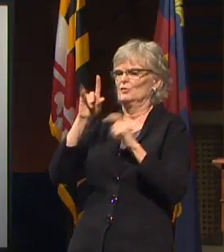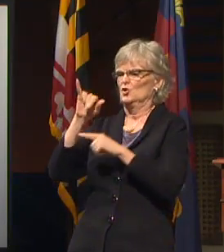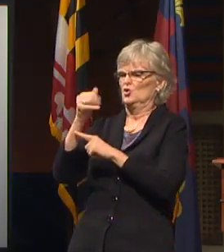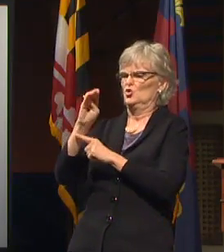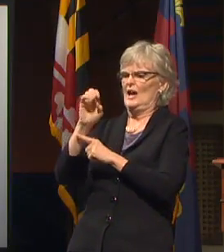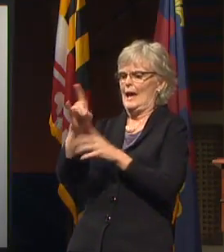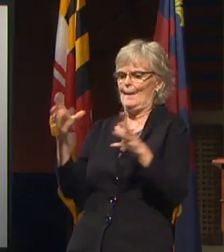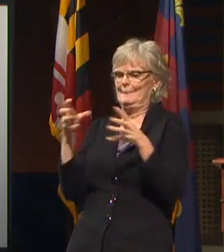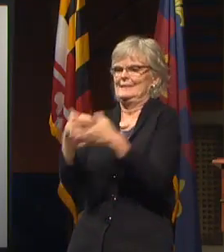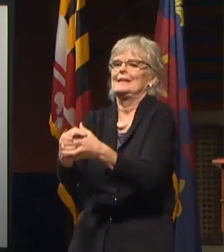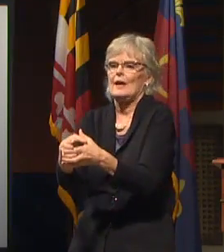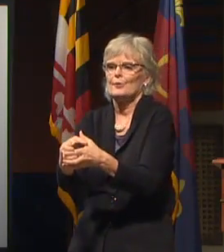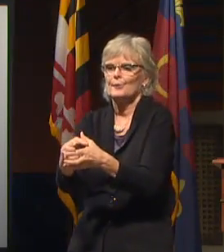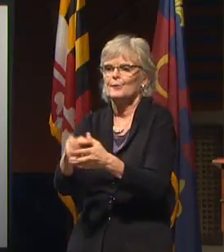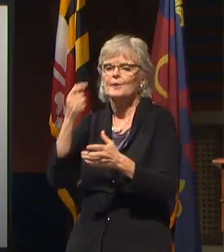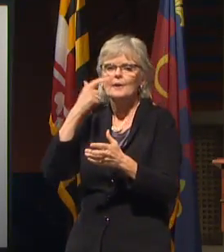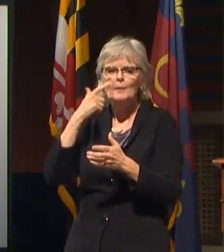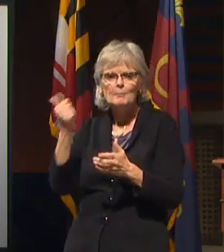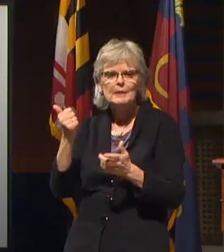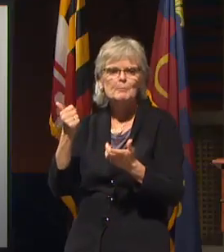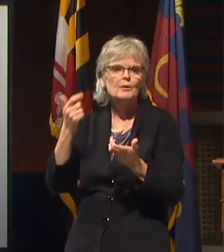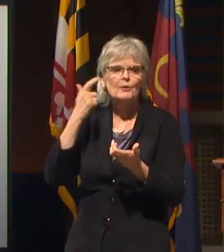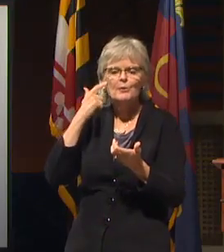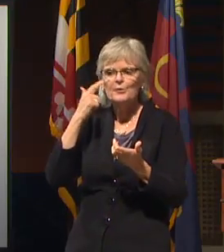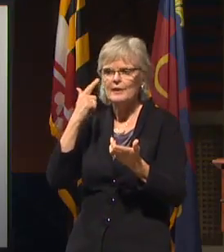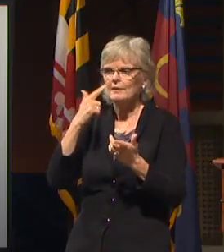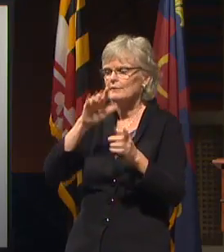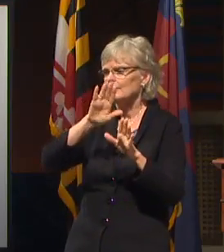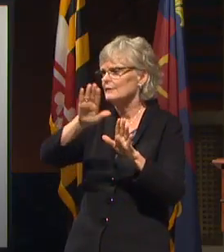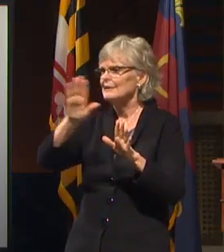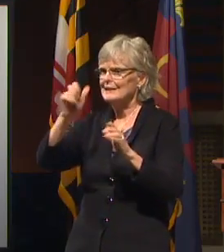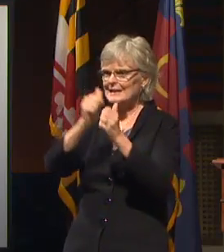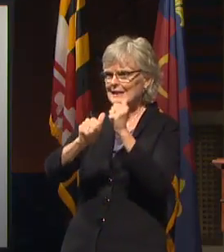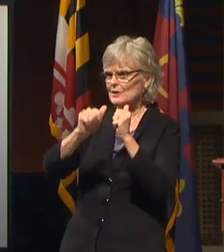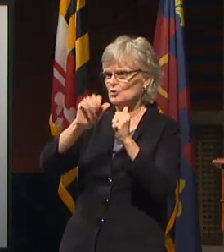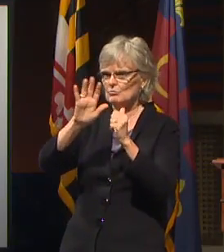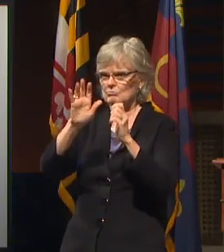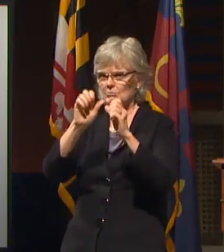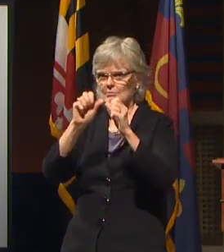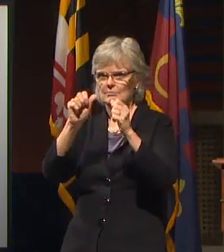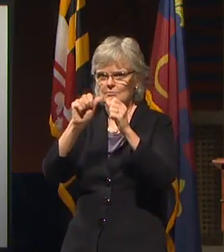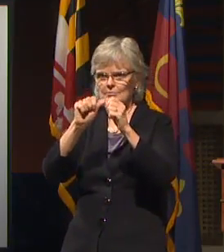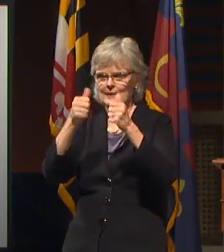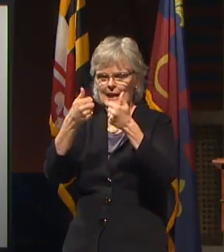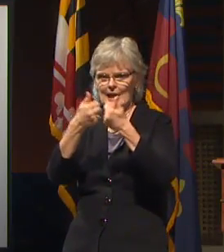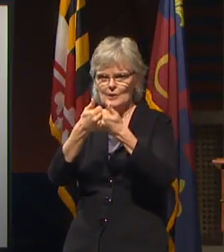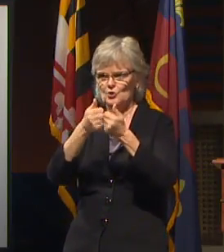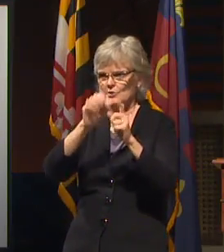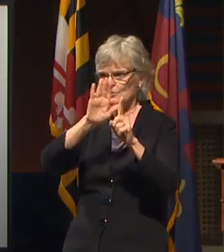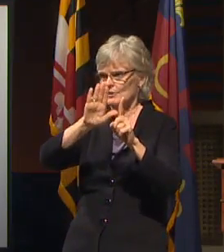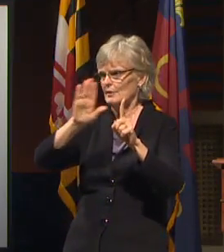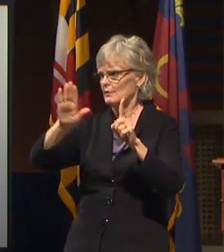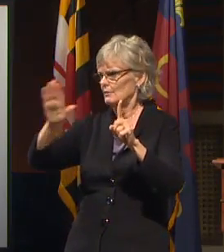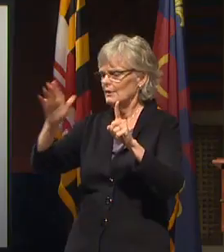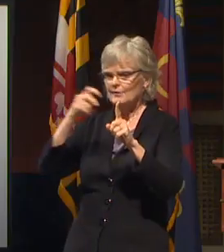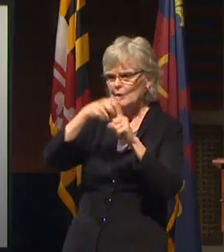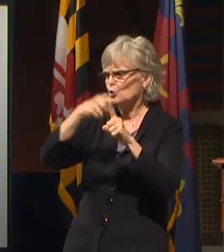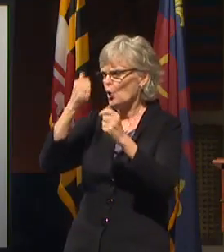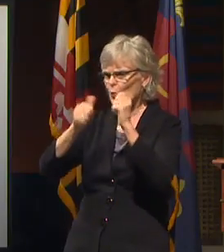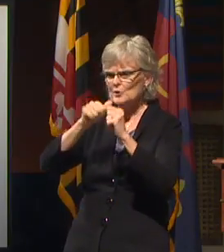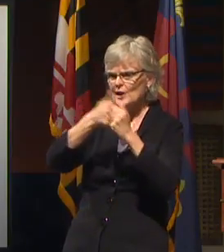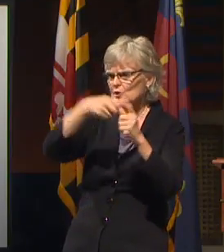the agencies, because of possibly a title or what we might do, that they are all looking for that type of services,